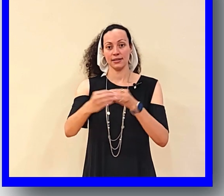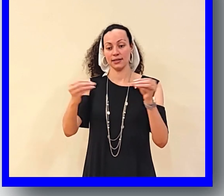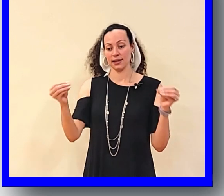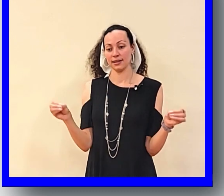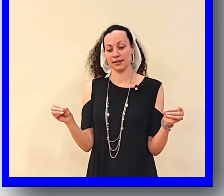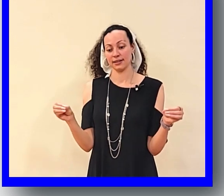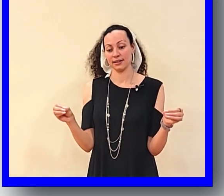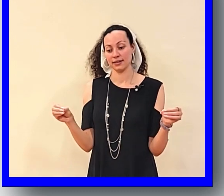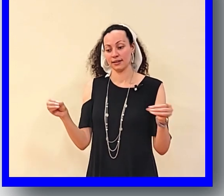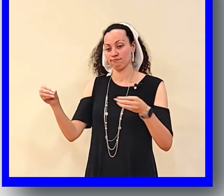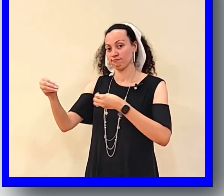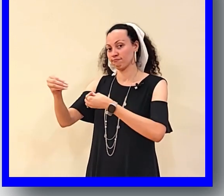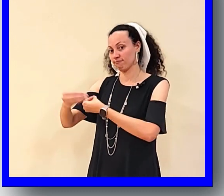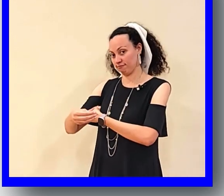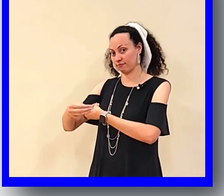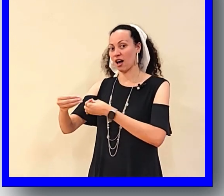Office.